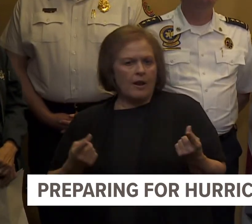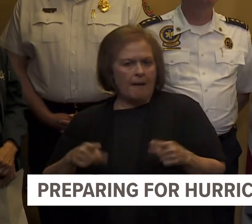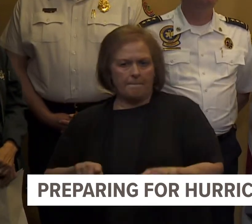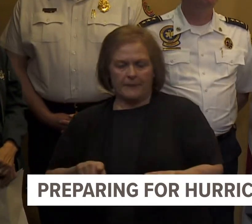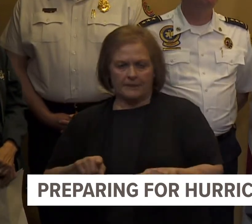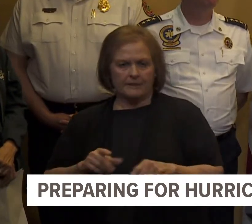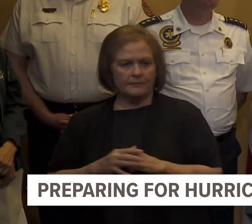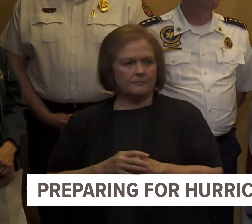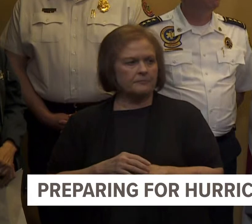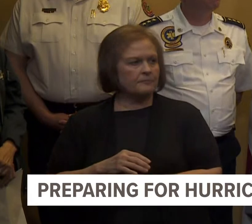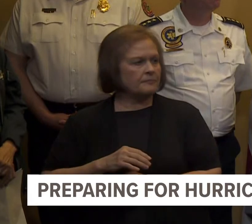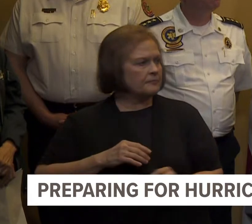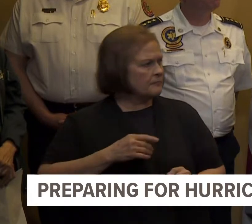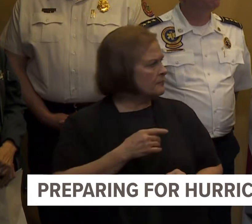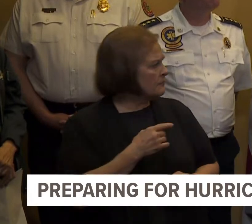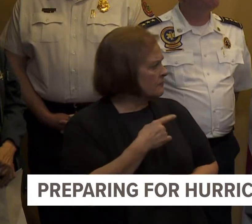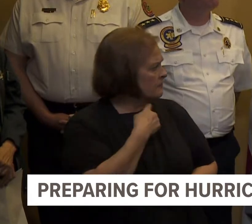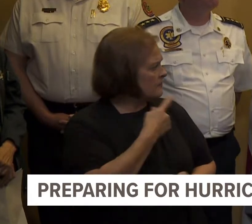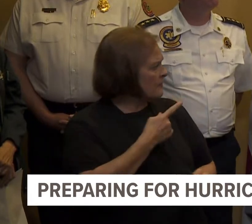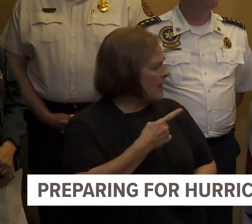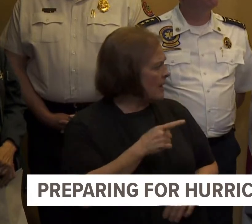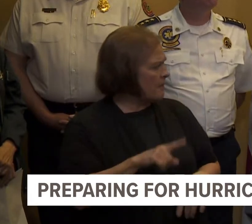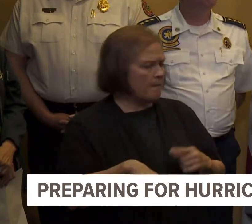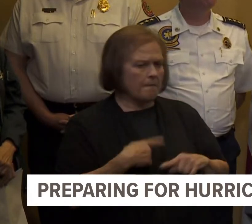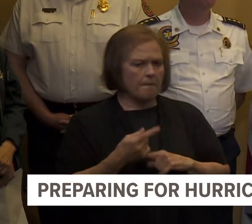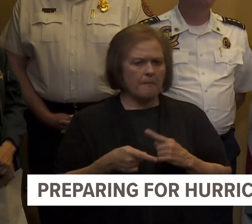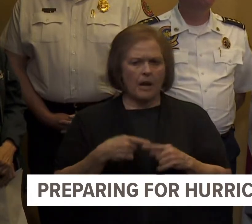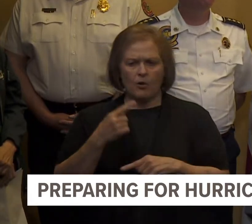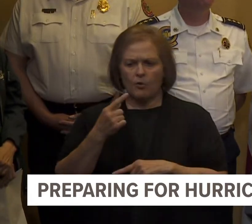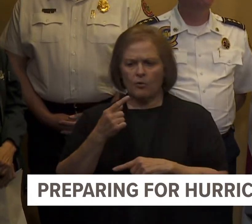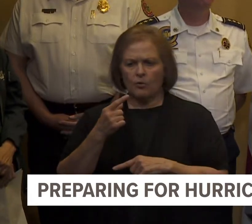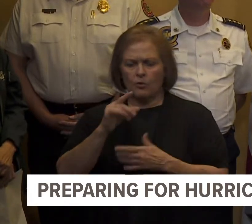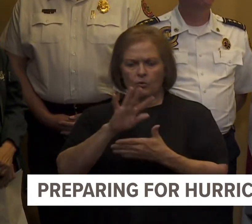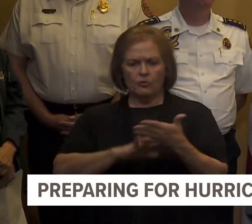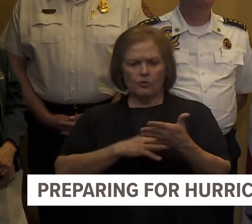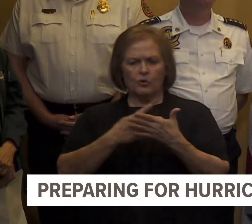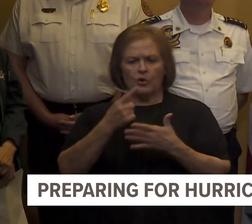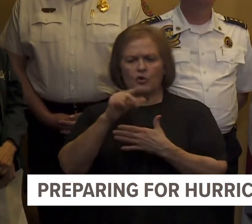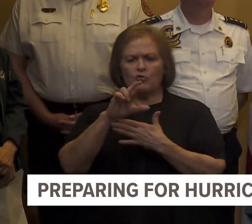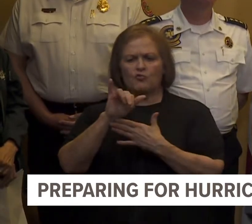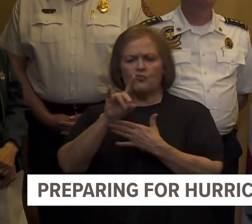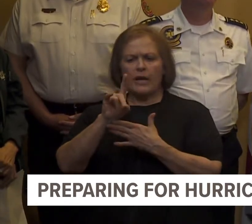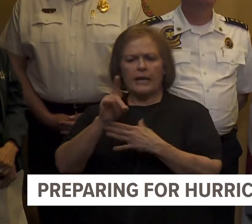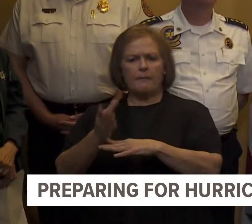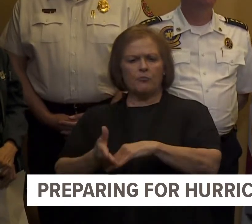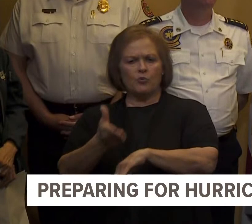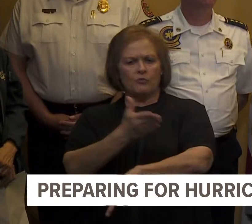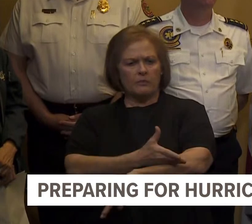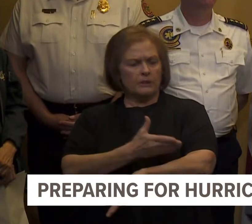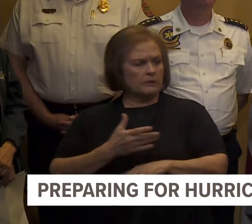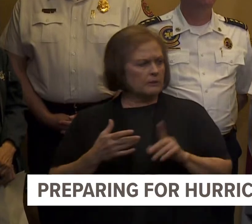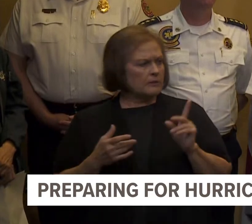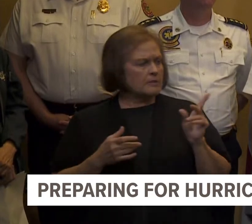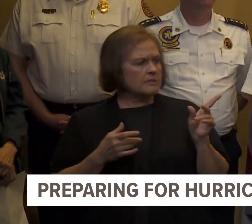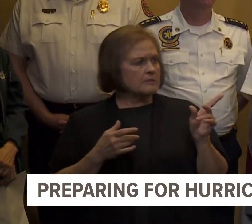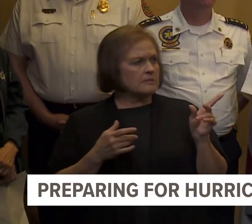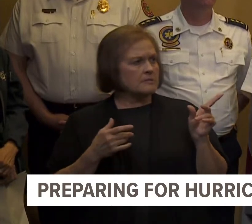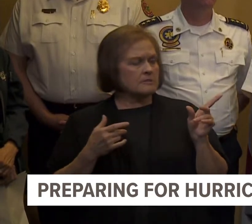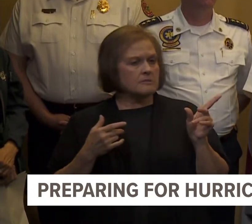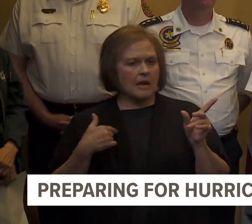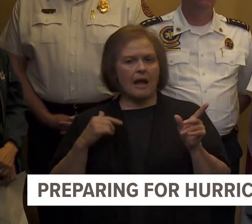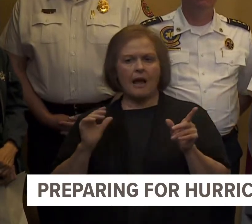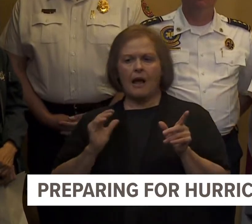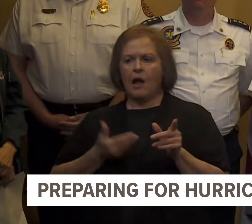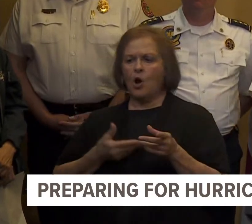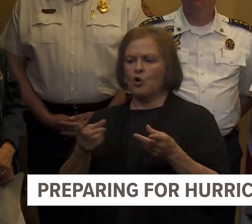face. Sandra, tell them about that improvement to the grid, 150 mph. Yes, so what I'm going to do is I'm going to have